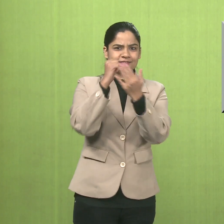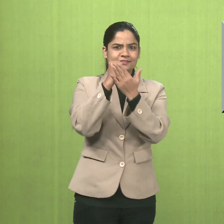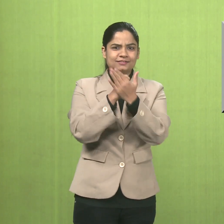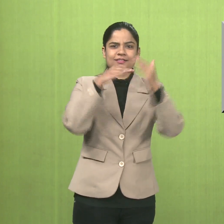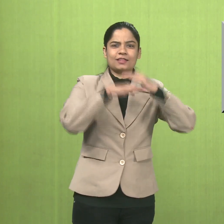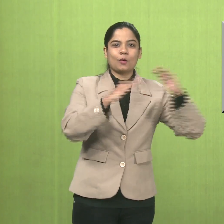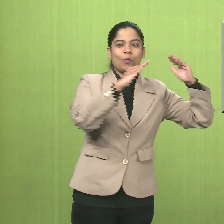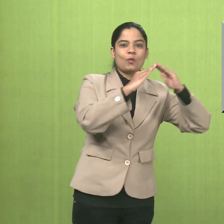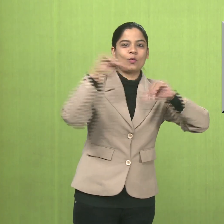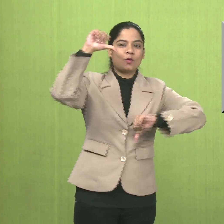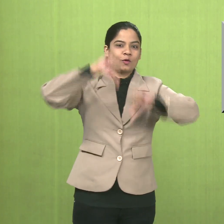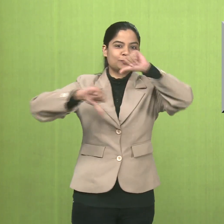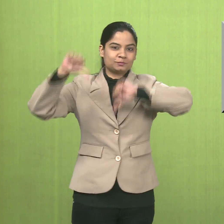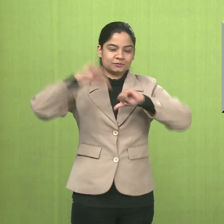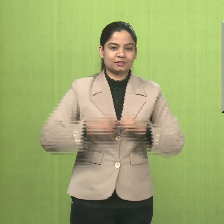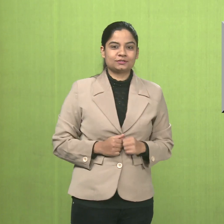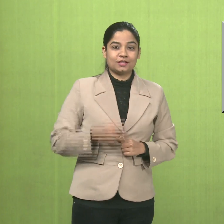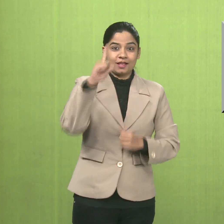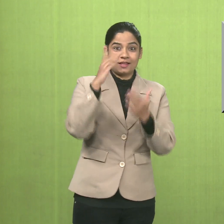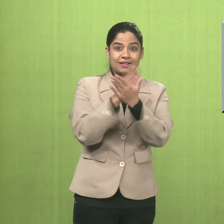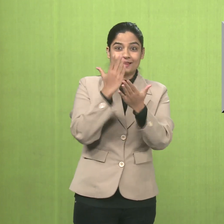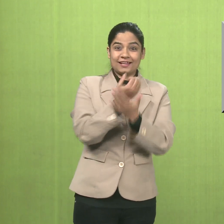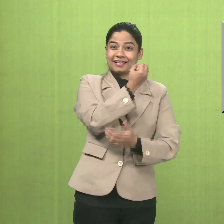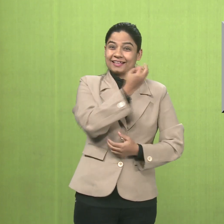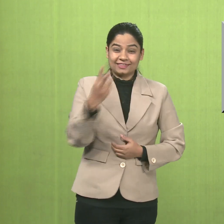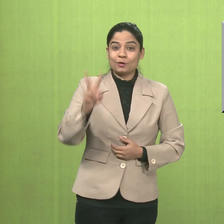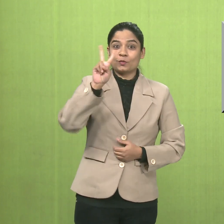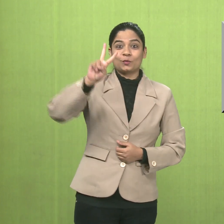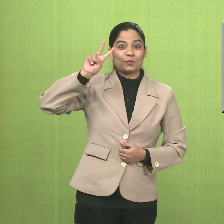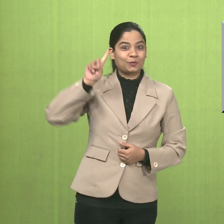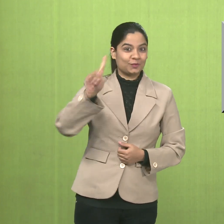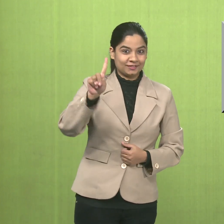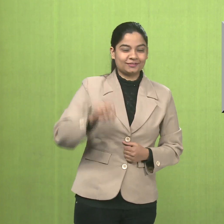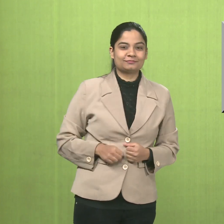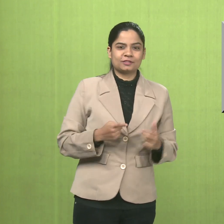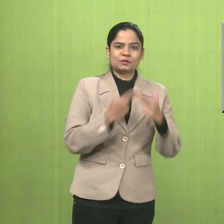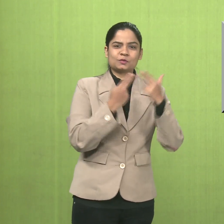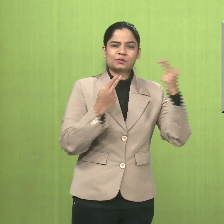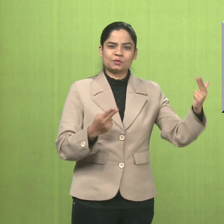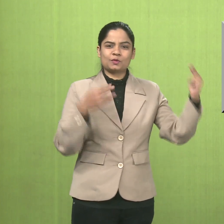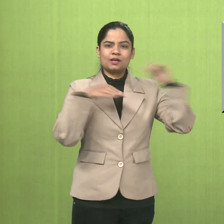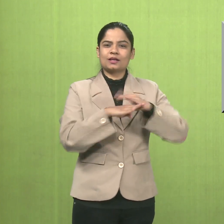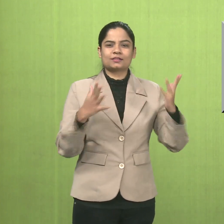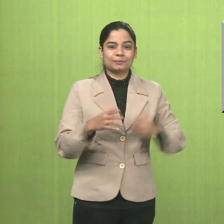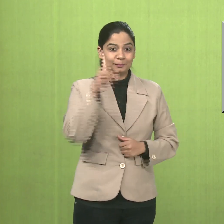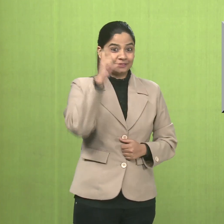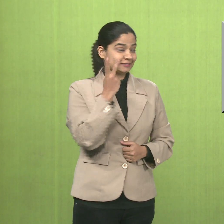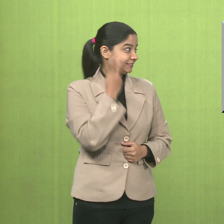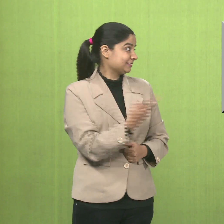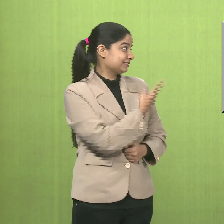The subject is Home Science, lesson number 21. The title is, as you can